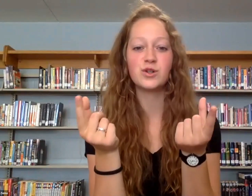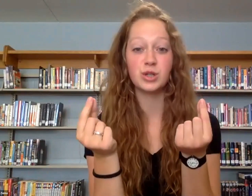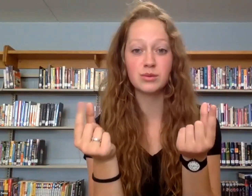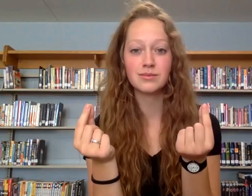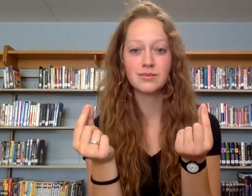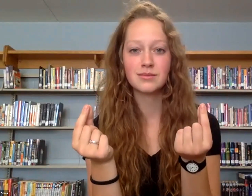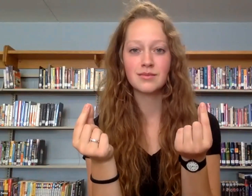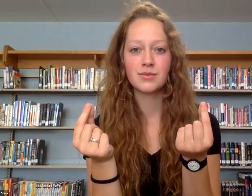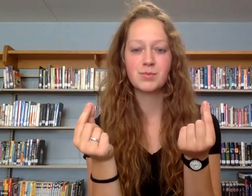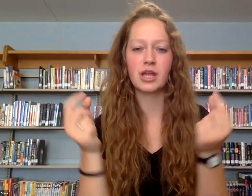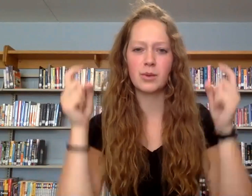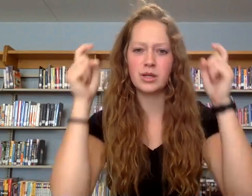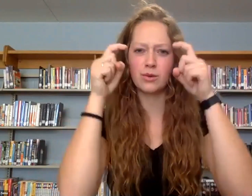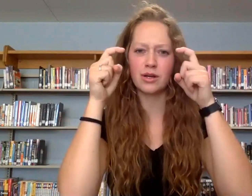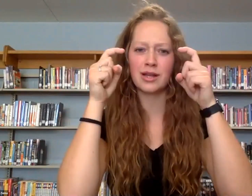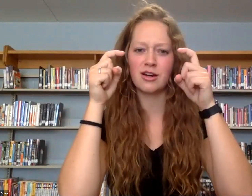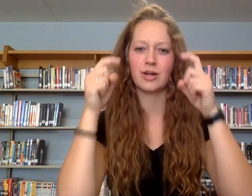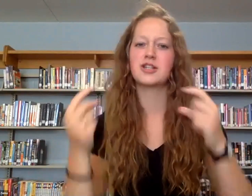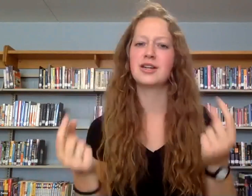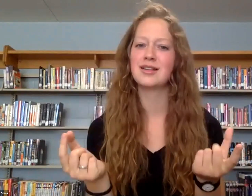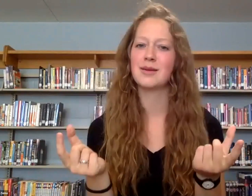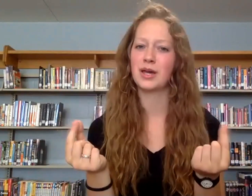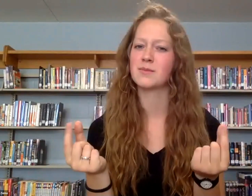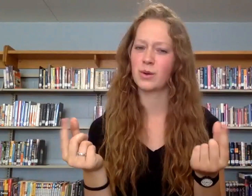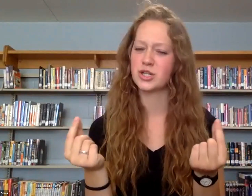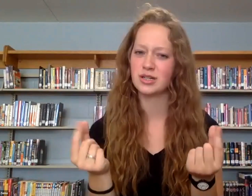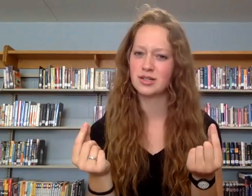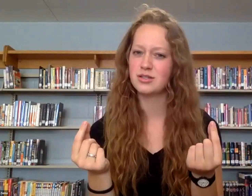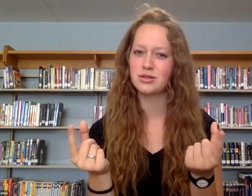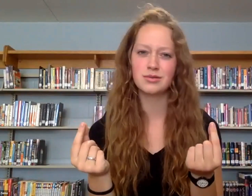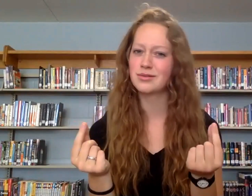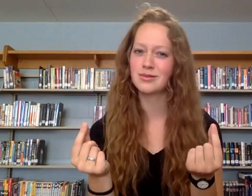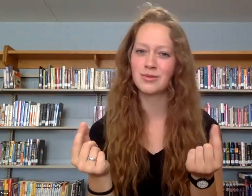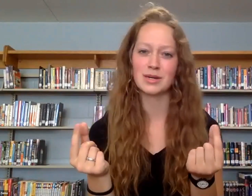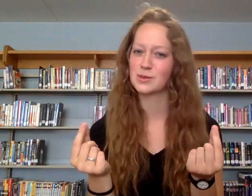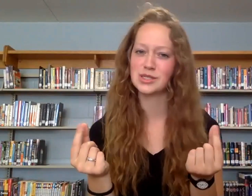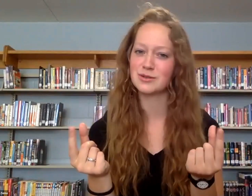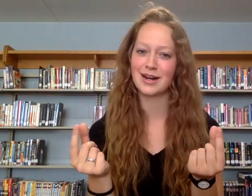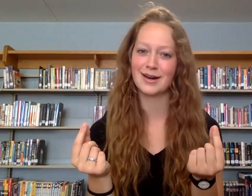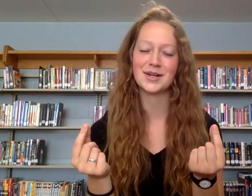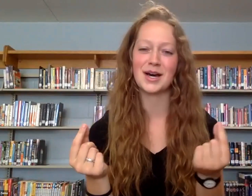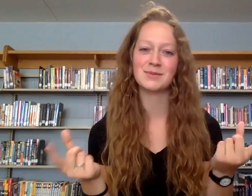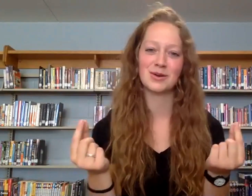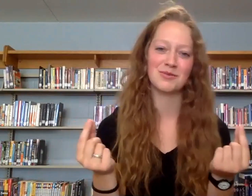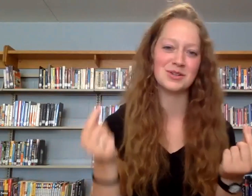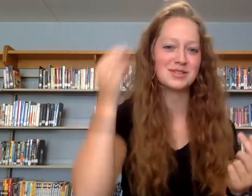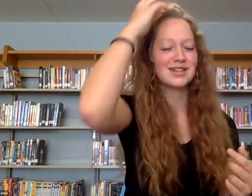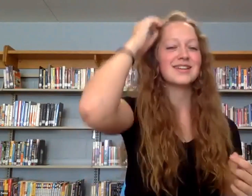do. But then when you look like you're questioning, it becomes a question. Do, what am I supposed to do right now? I'm so confused.